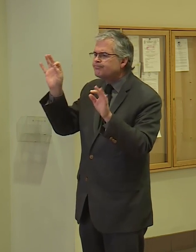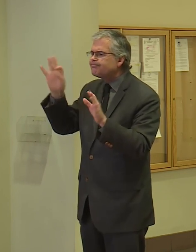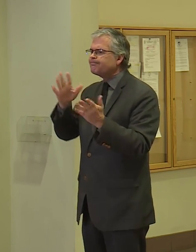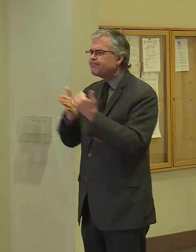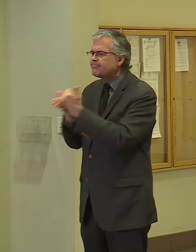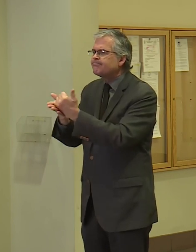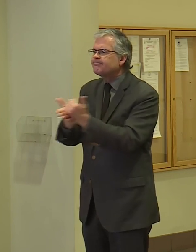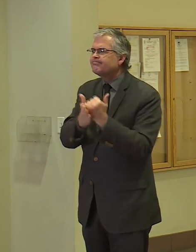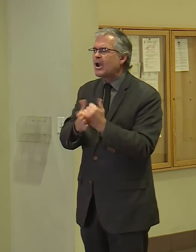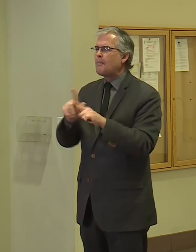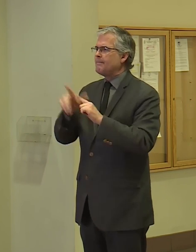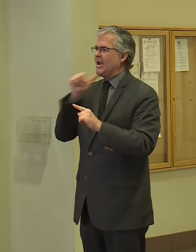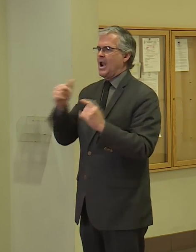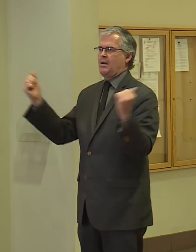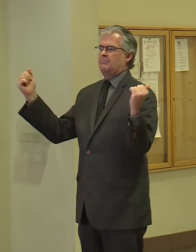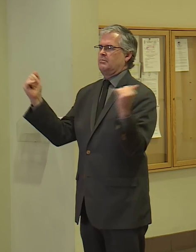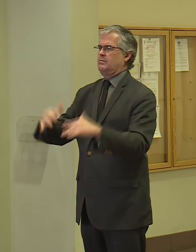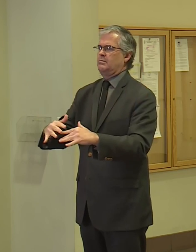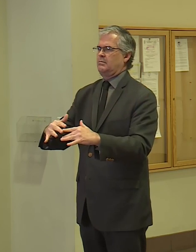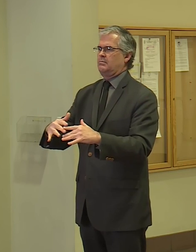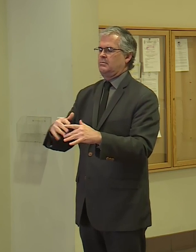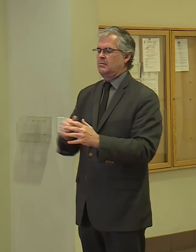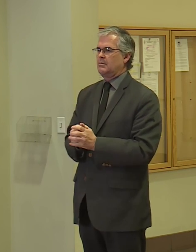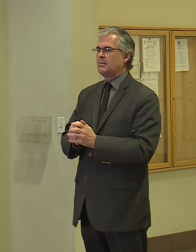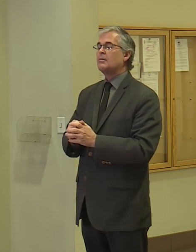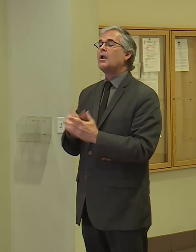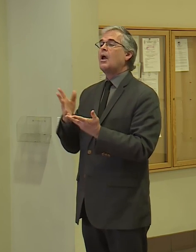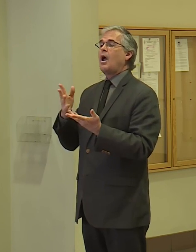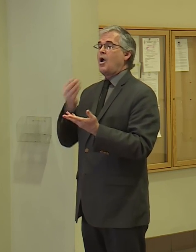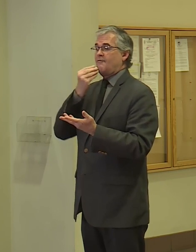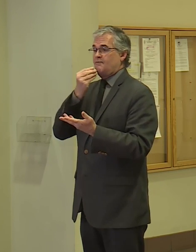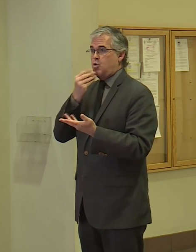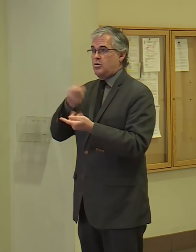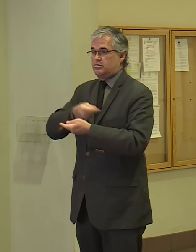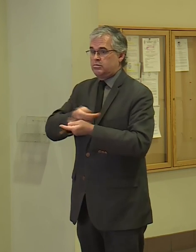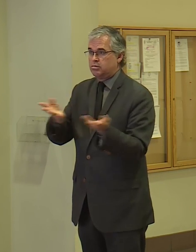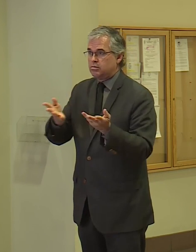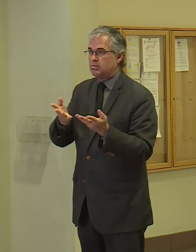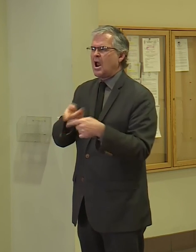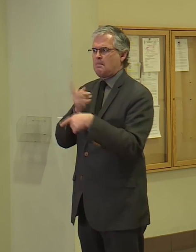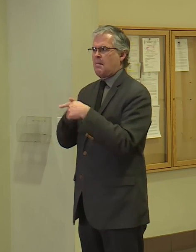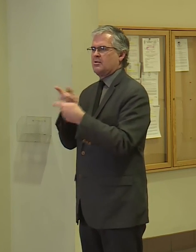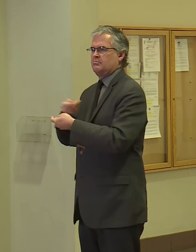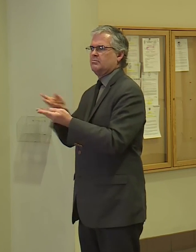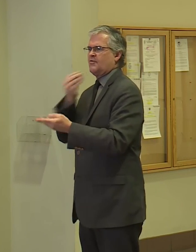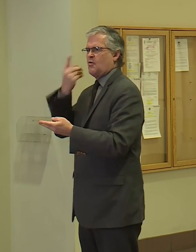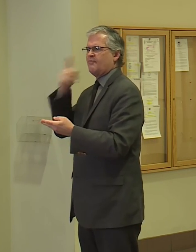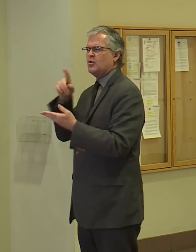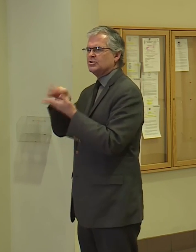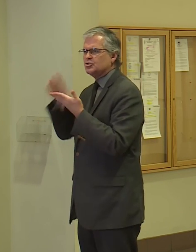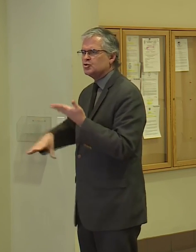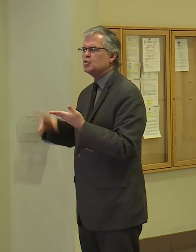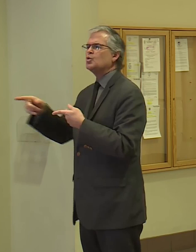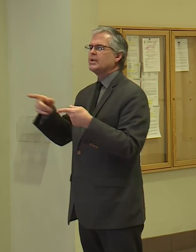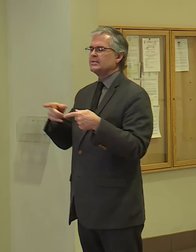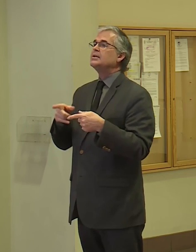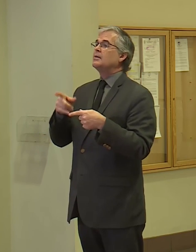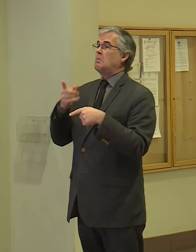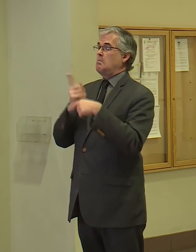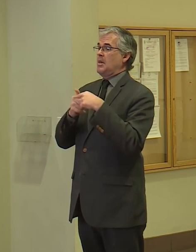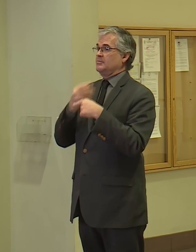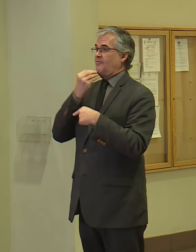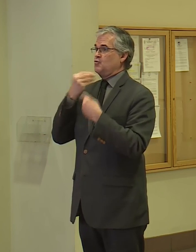distribution sites including the meals being distributed to our students in the wake of the school closings along with the grocery stores should remain fully